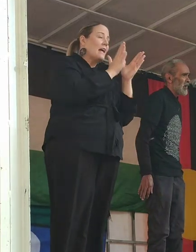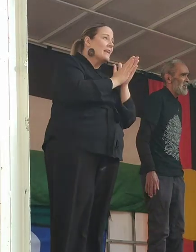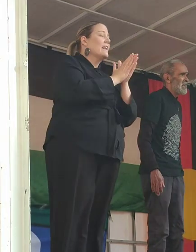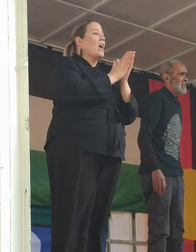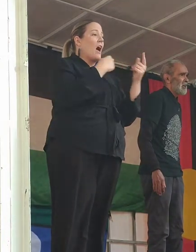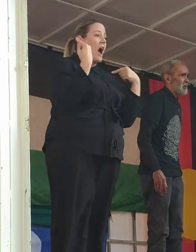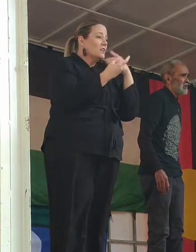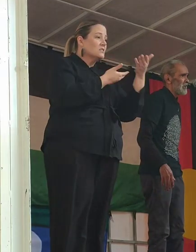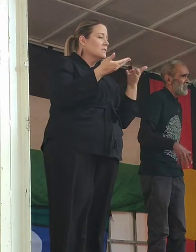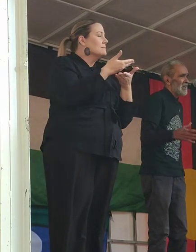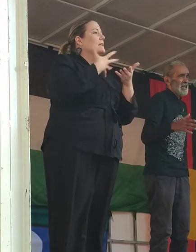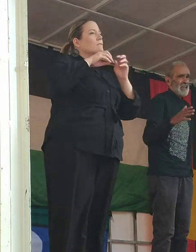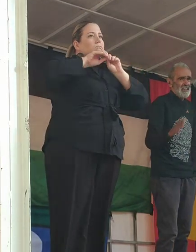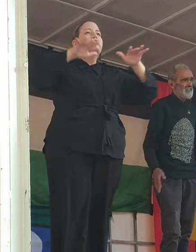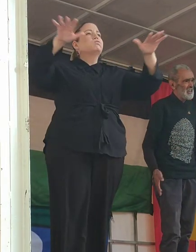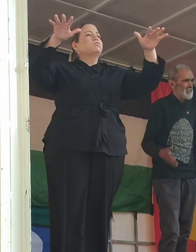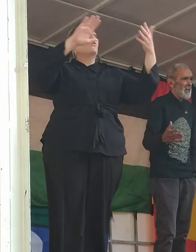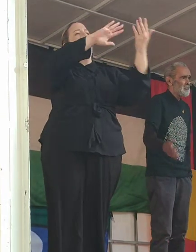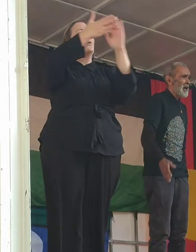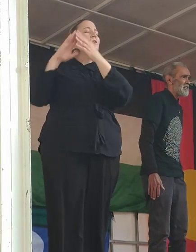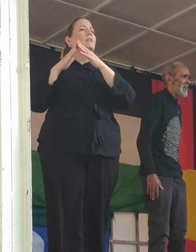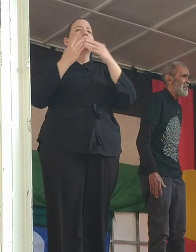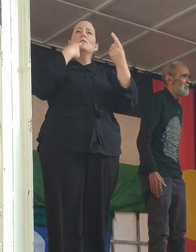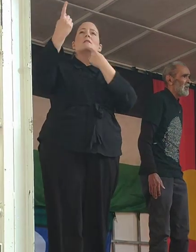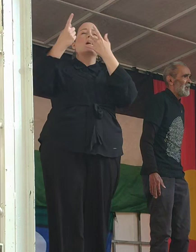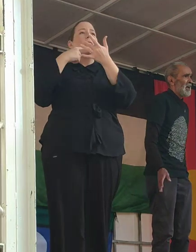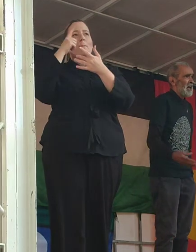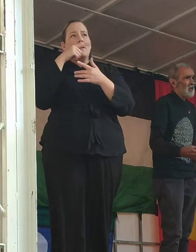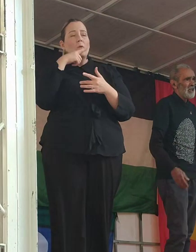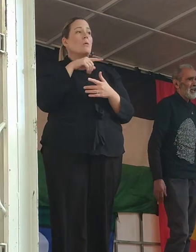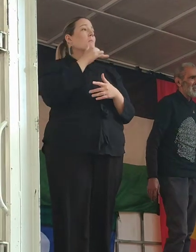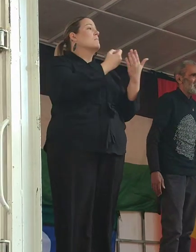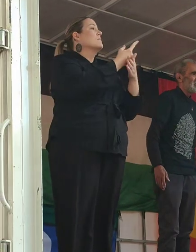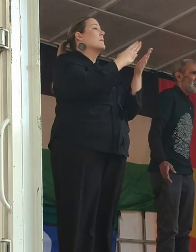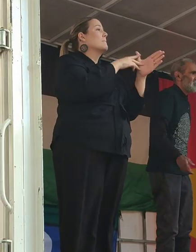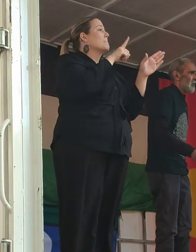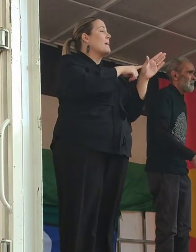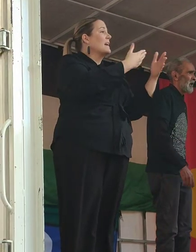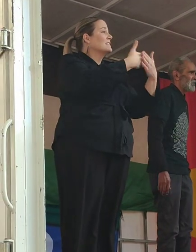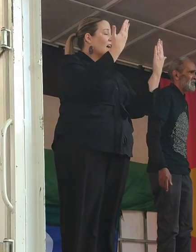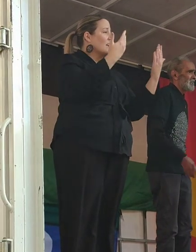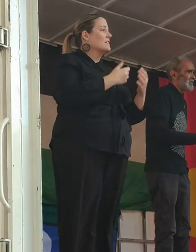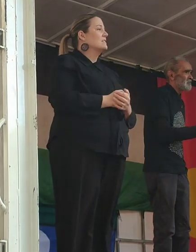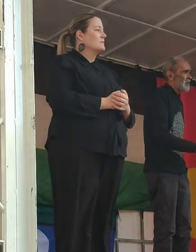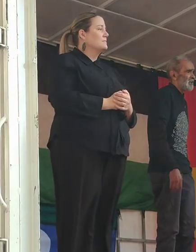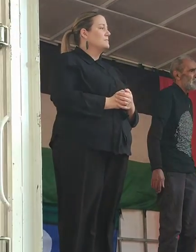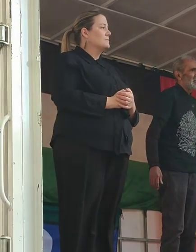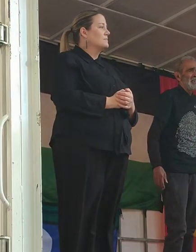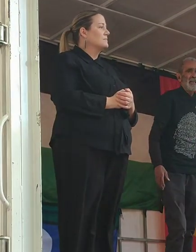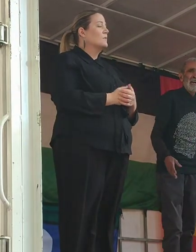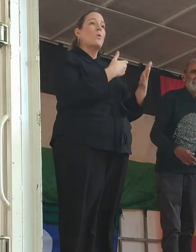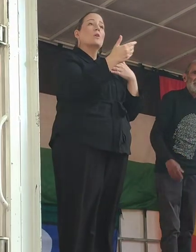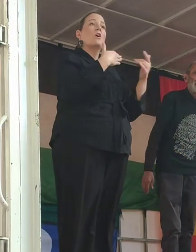broader community. Into things like May Day, I organised for a Palestinian speaker to